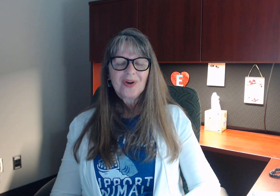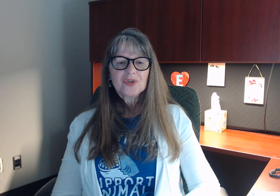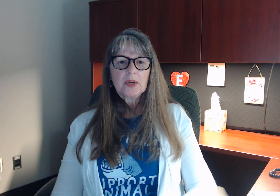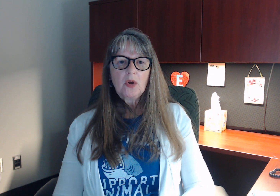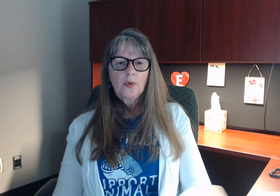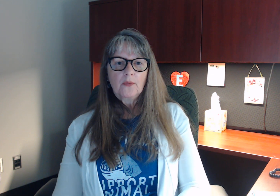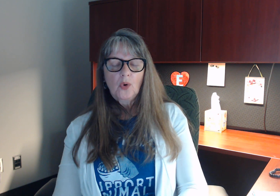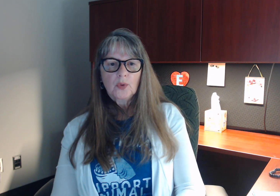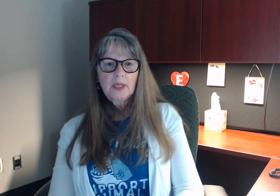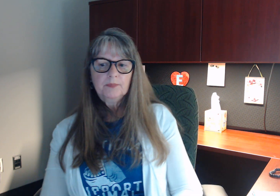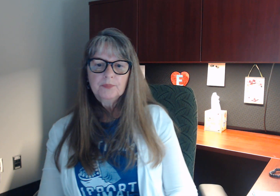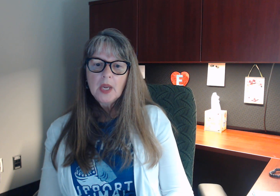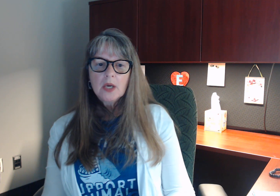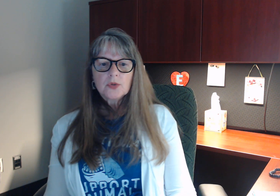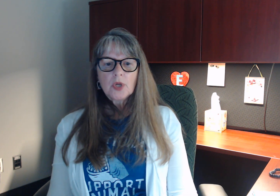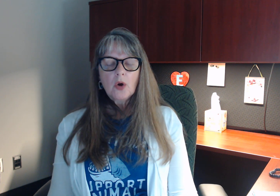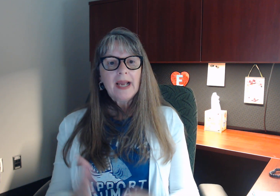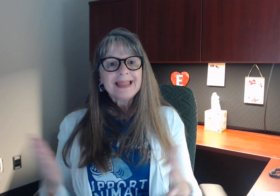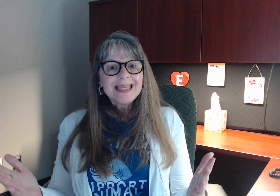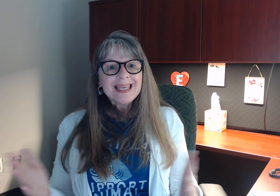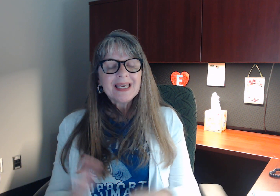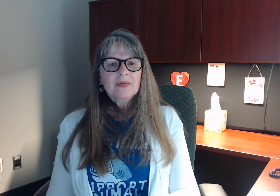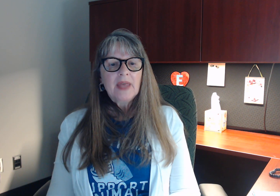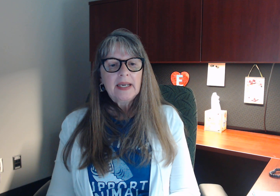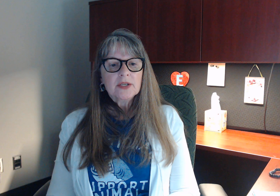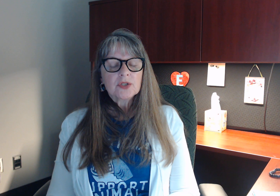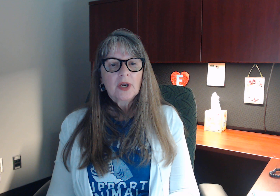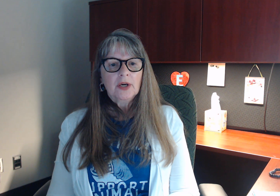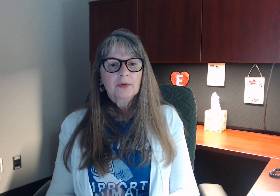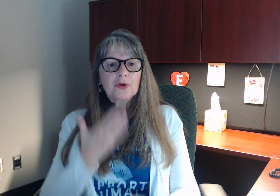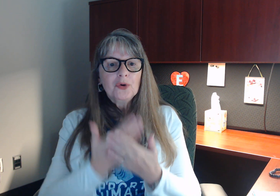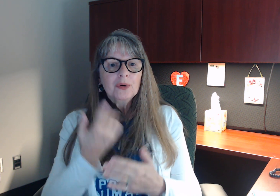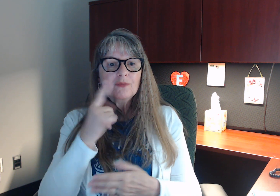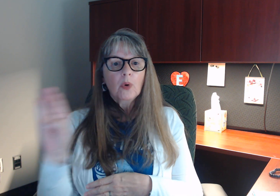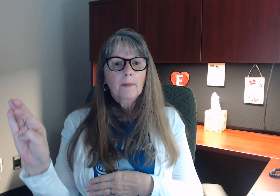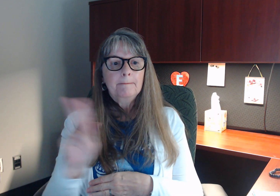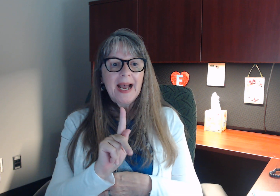spell over and over and over again. So I think that is good for back.